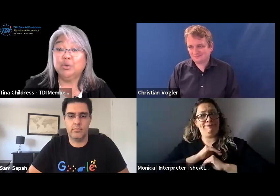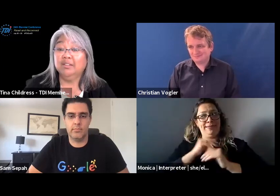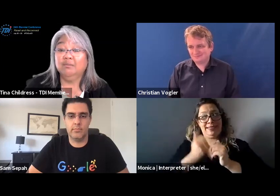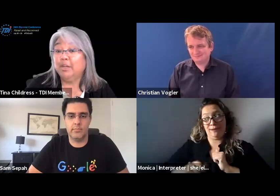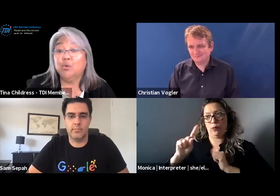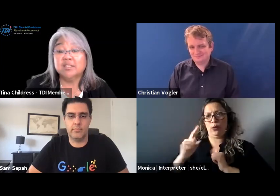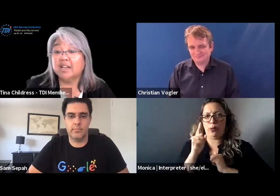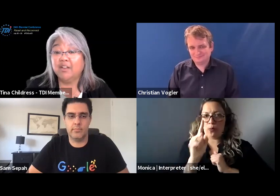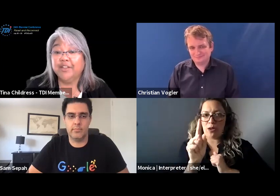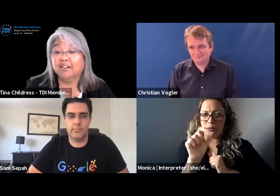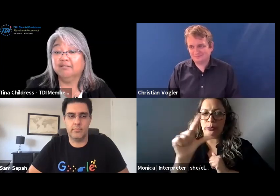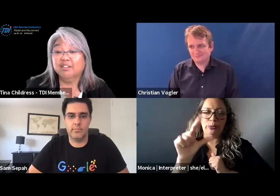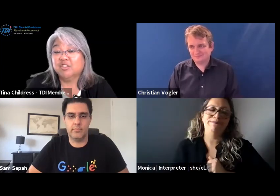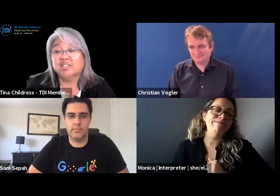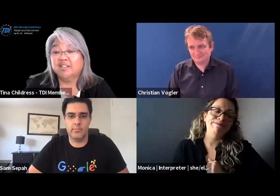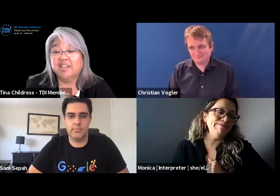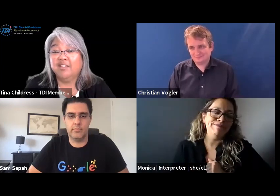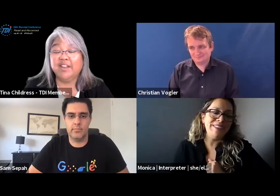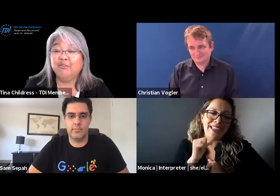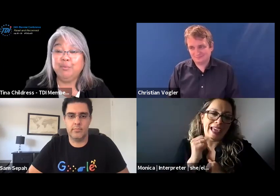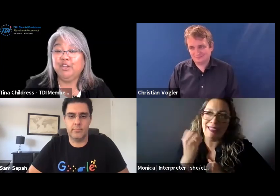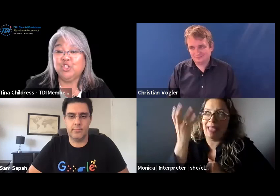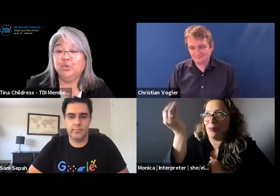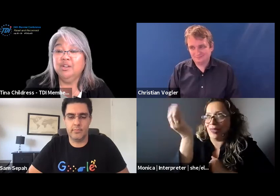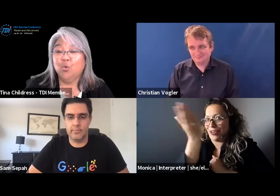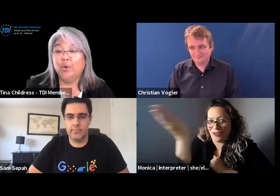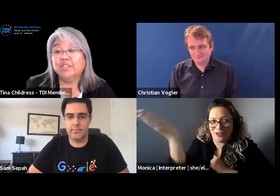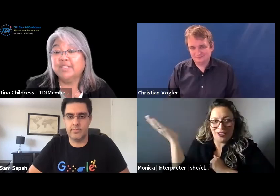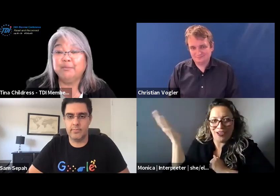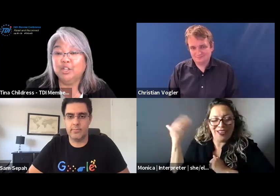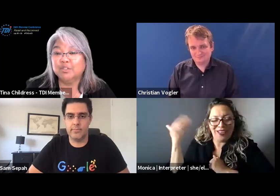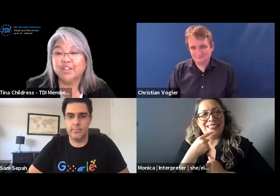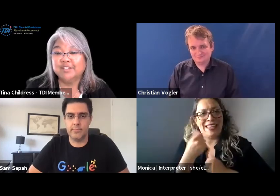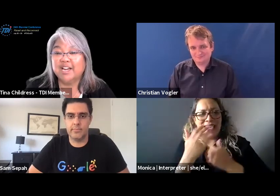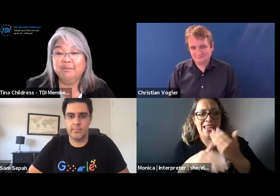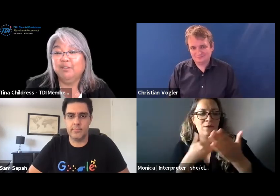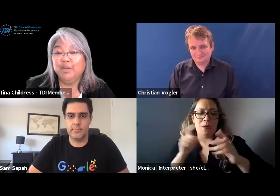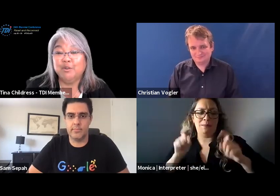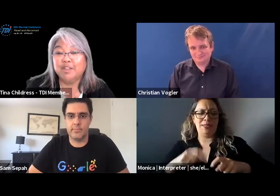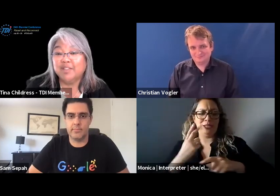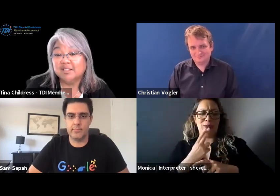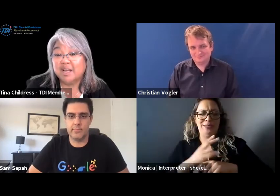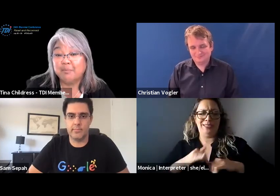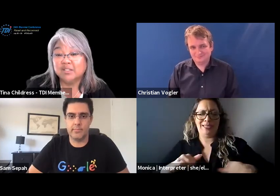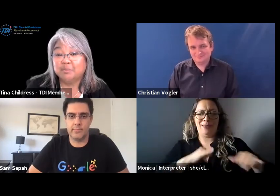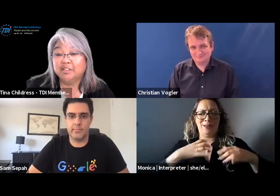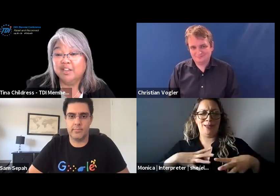tool, we know it's not out there. It's just like saying that everybody should wear the same clothes all the time, and we know that that's not possible